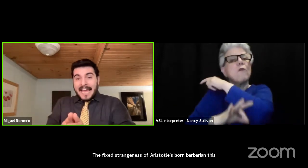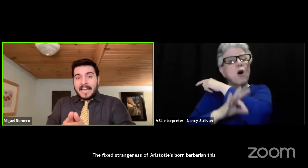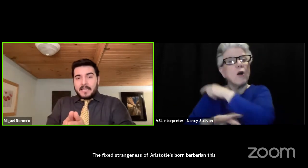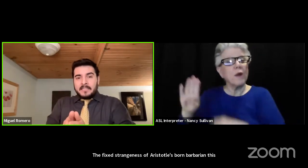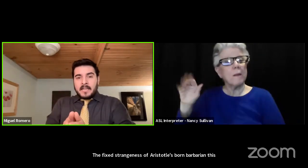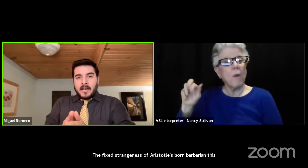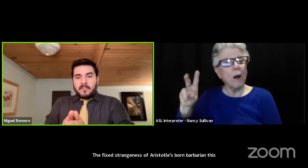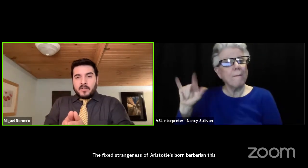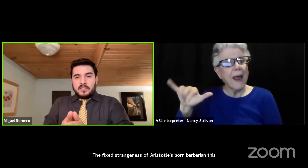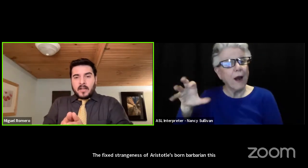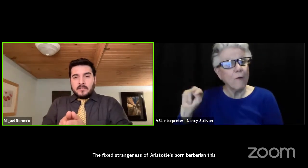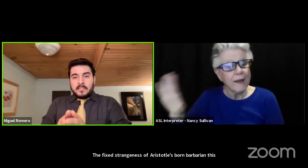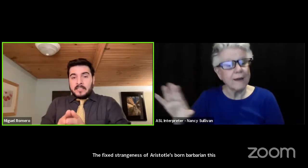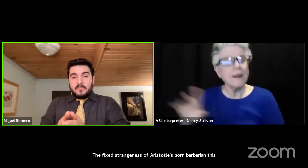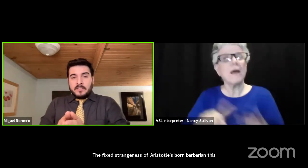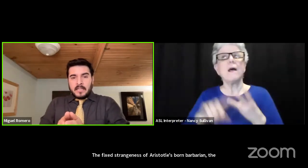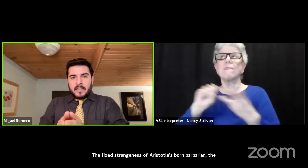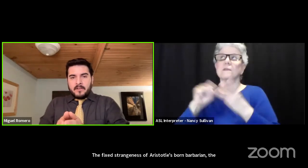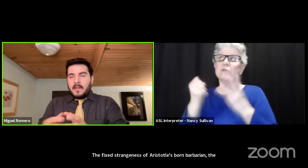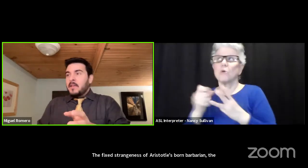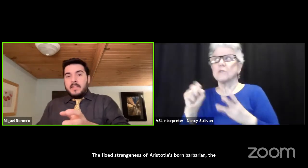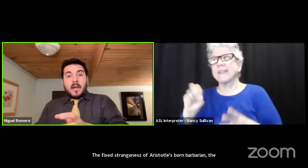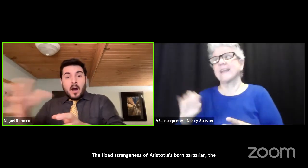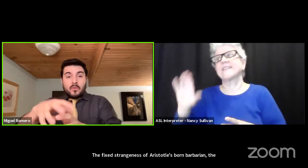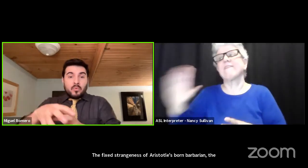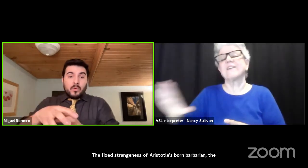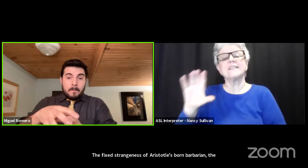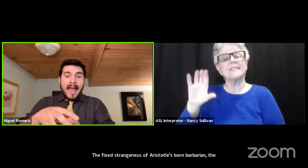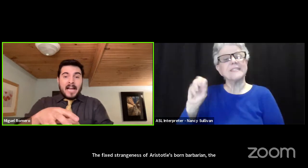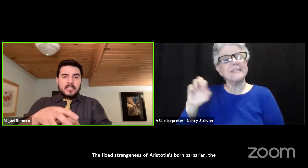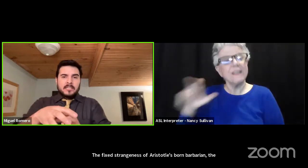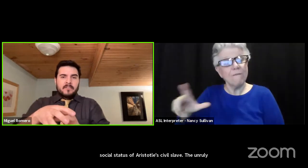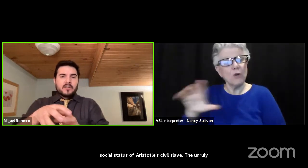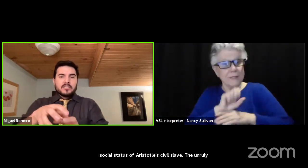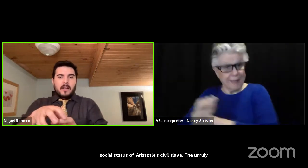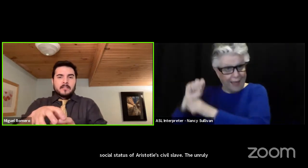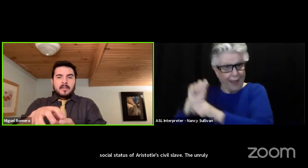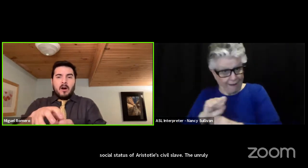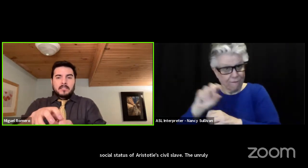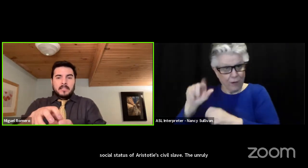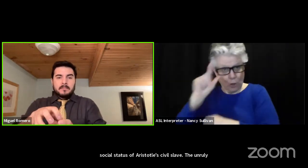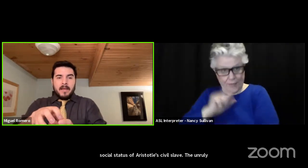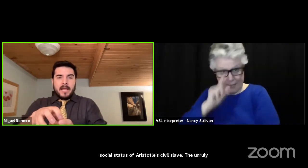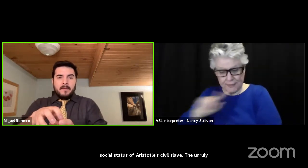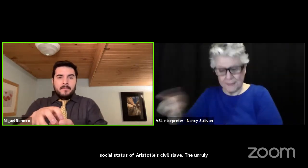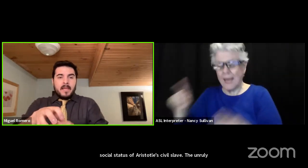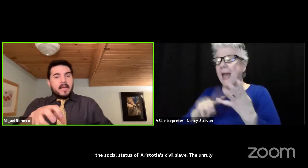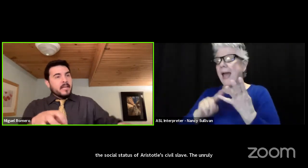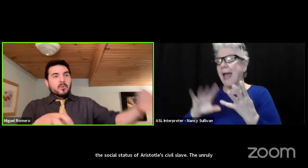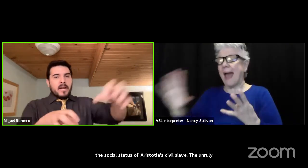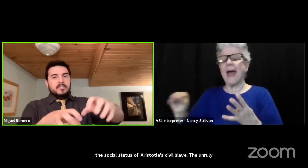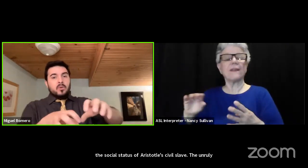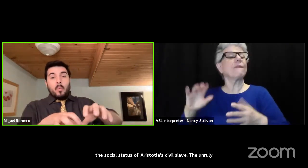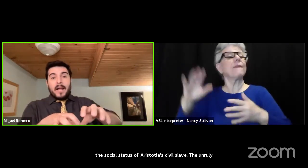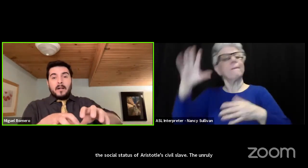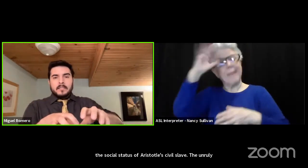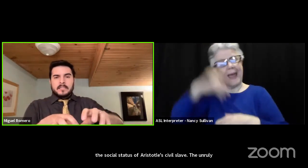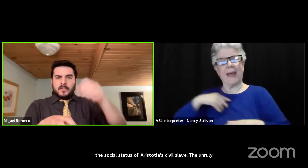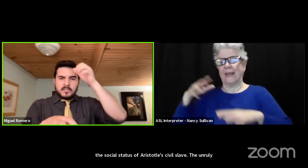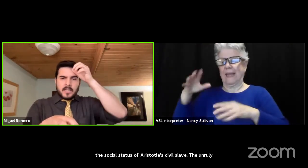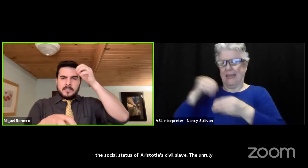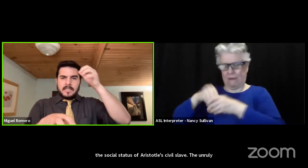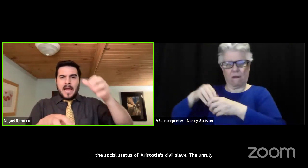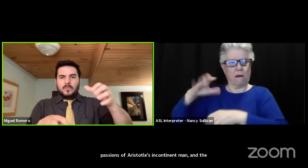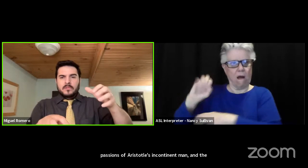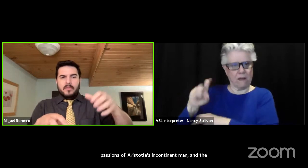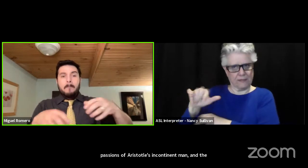social status of Aristotle's civil slave, the unruly passions of Aristotle's incontinent man, and the irrational wildness